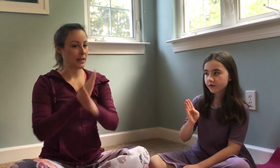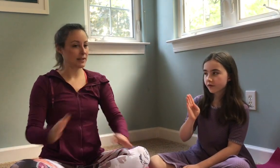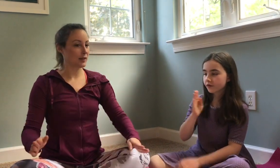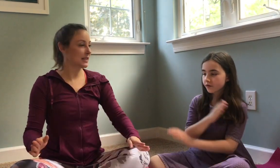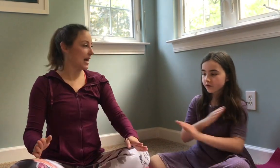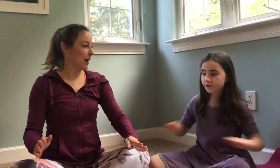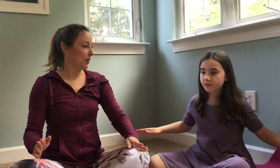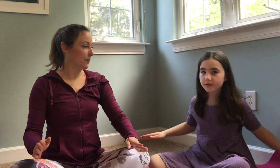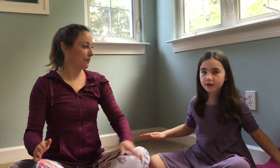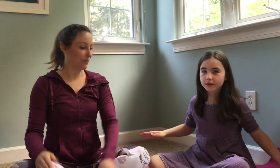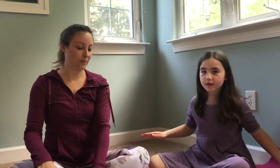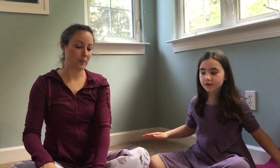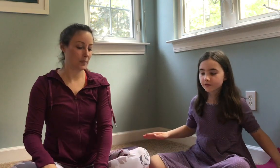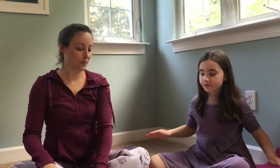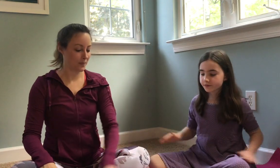pencils down.